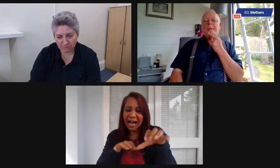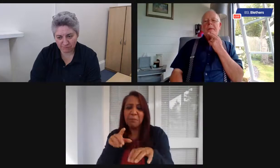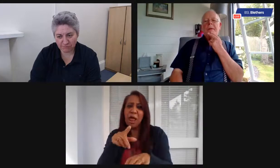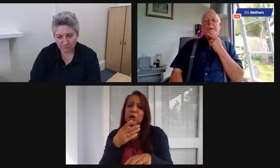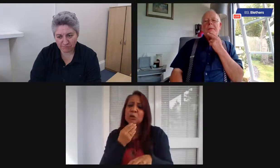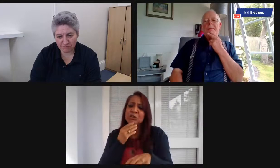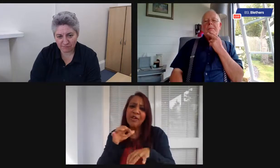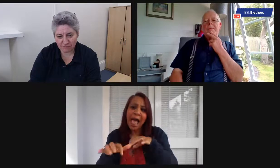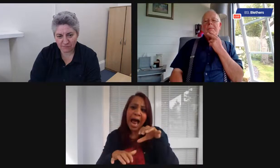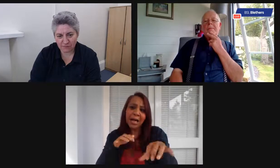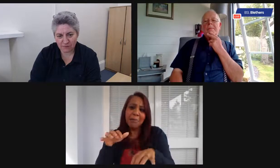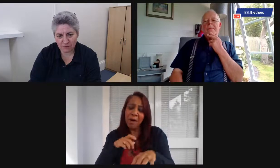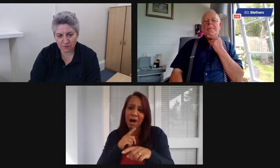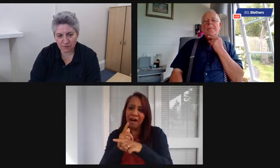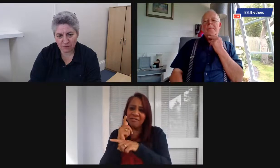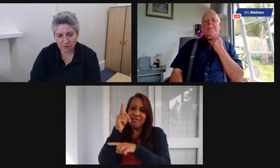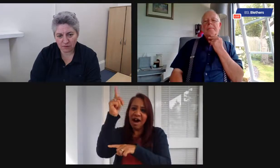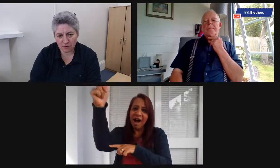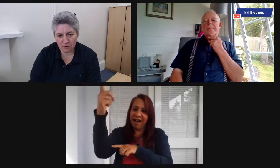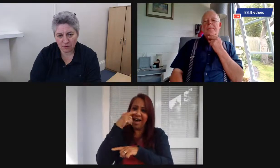it. I really would love